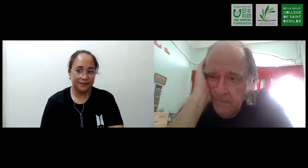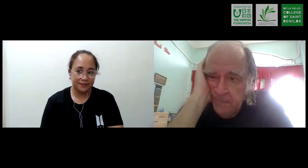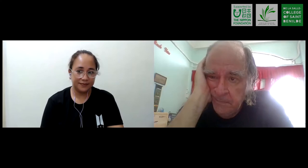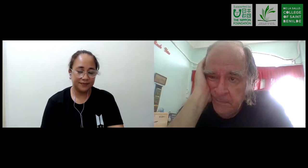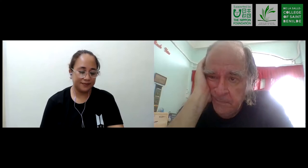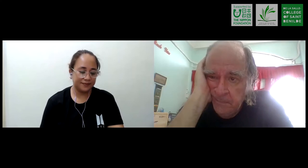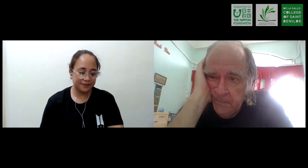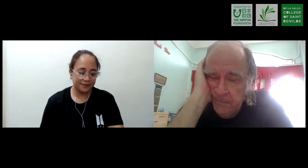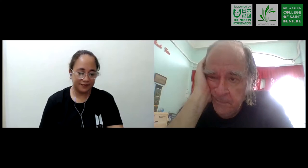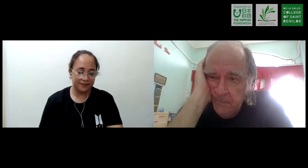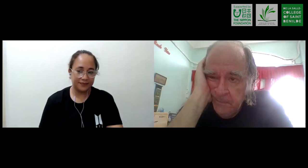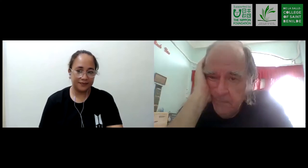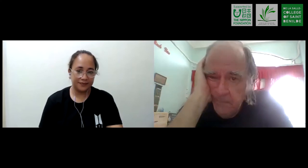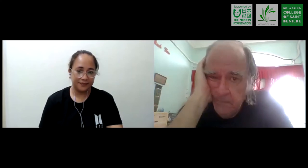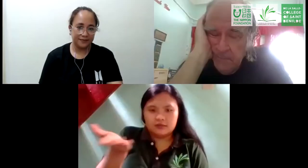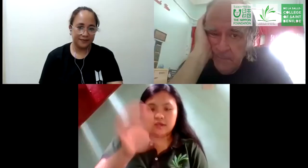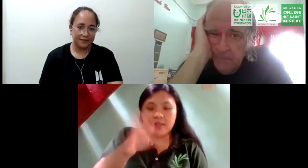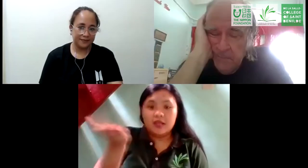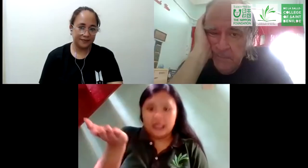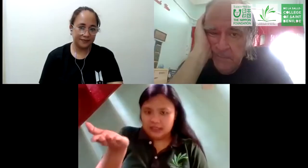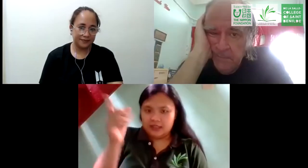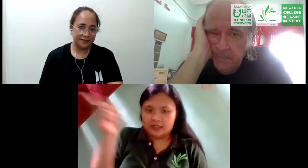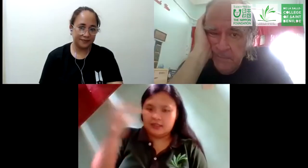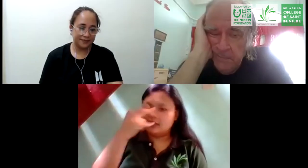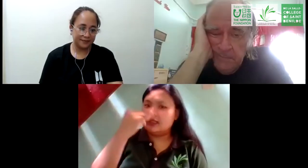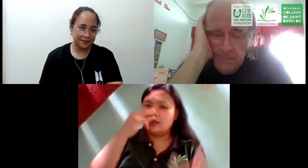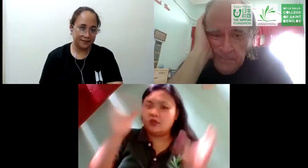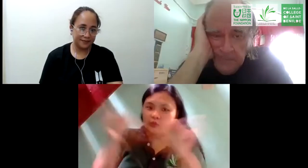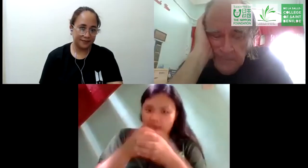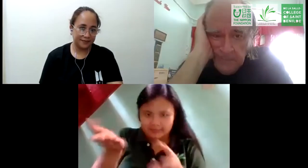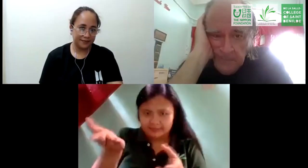So I'm in charge of lesson 9. We fixed